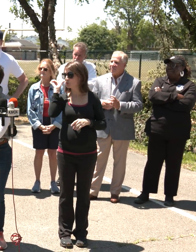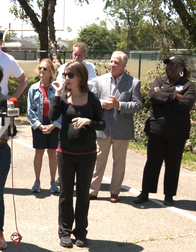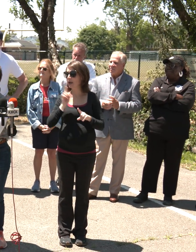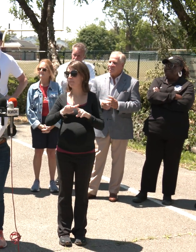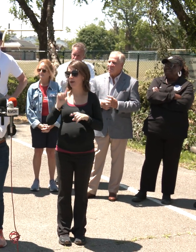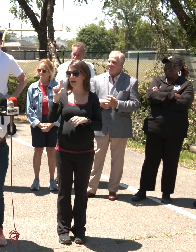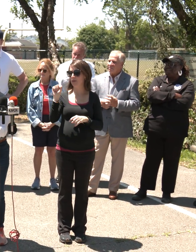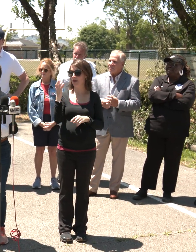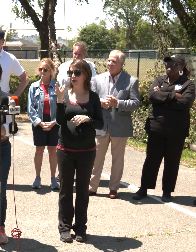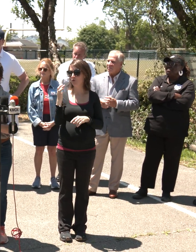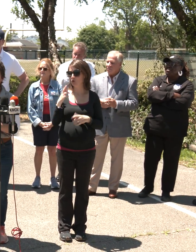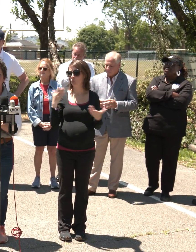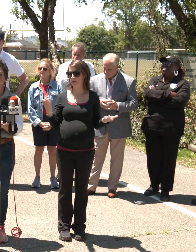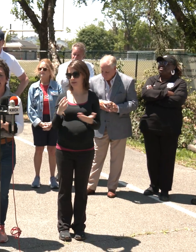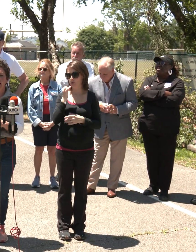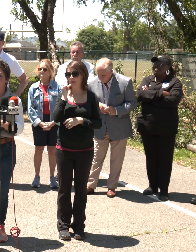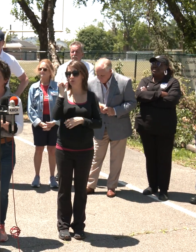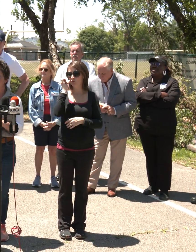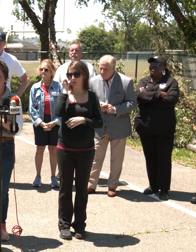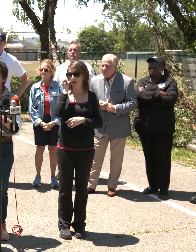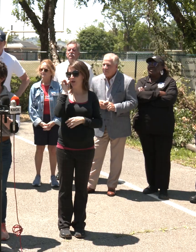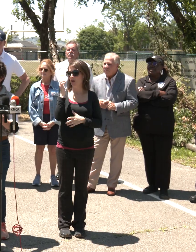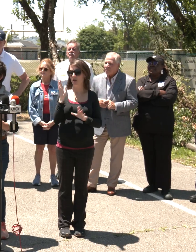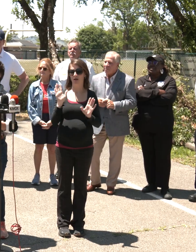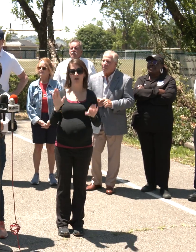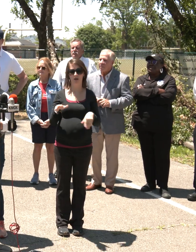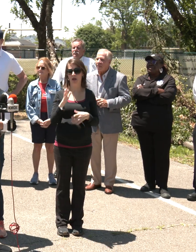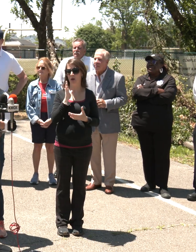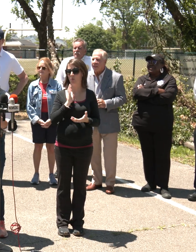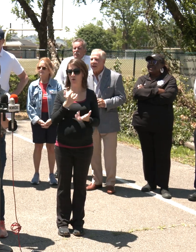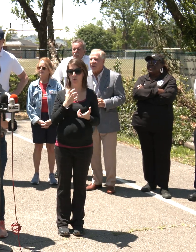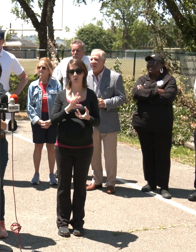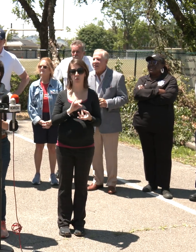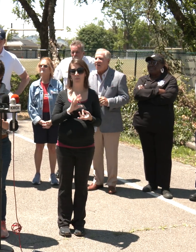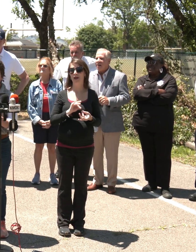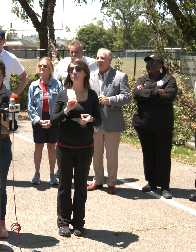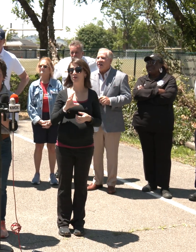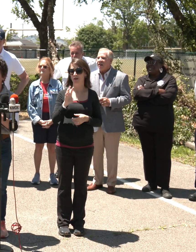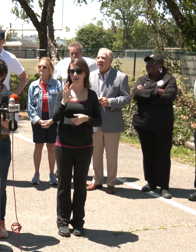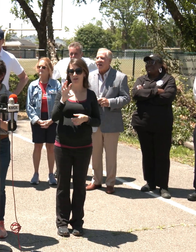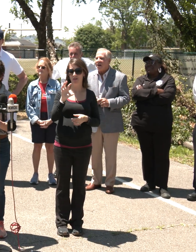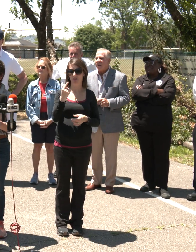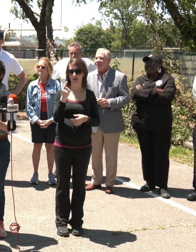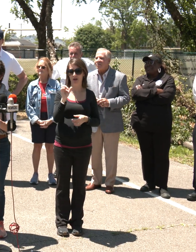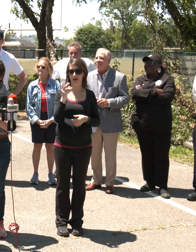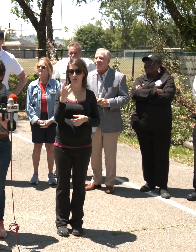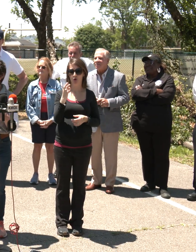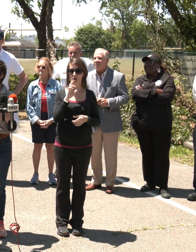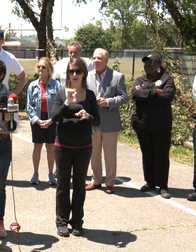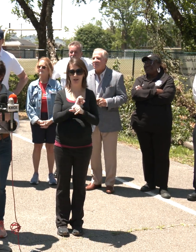here again yesterday. And I have to say, I mean, the governor is a partner here, has been a tremendous